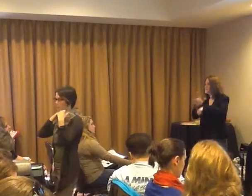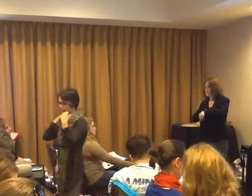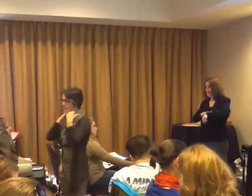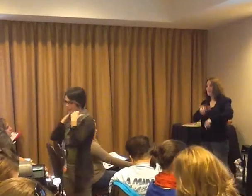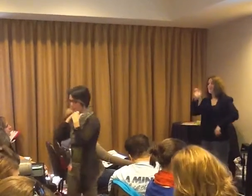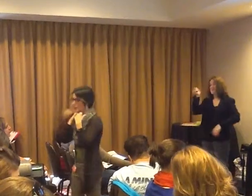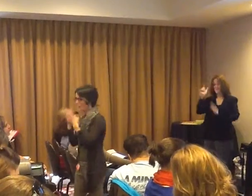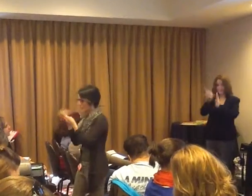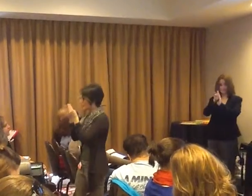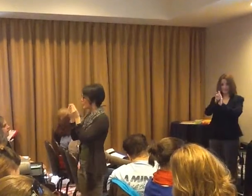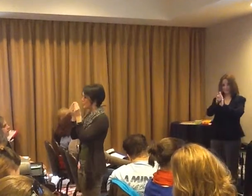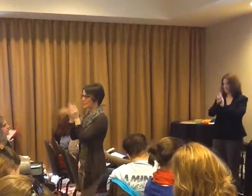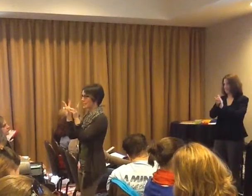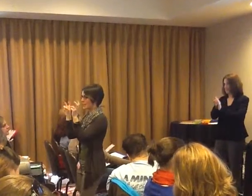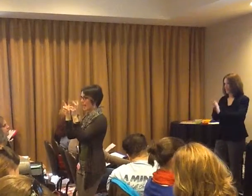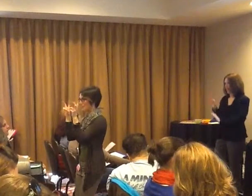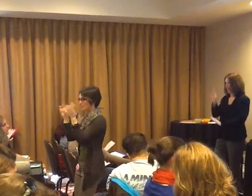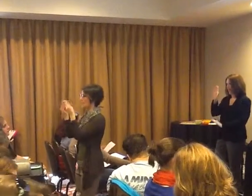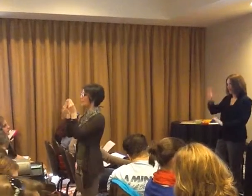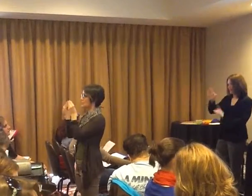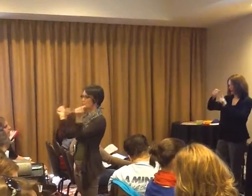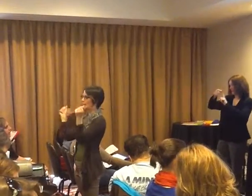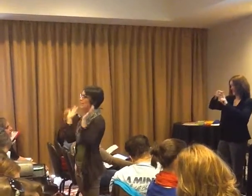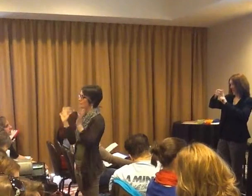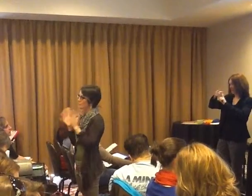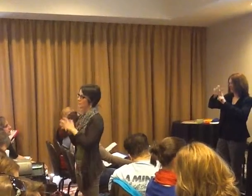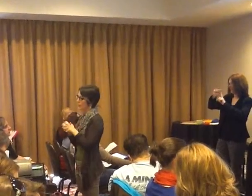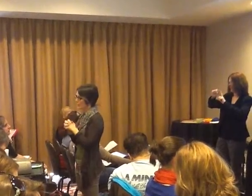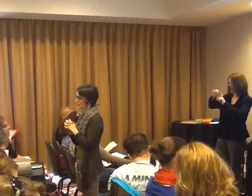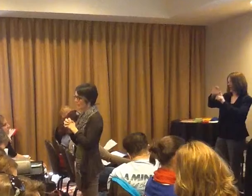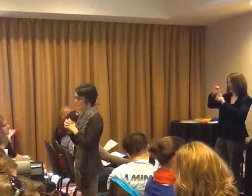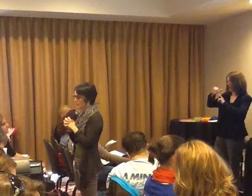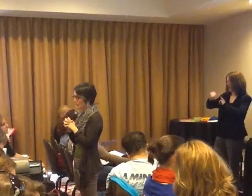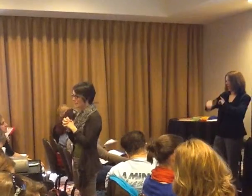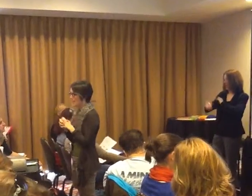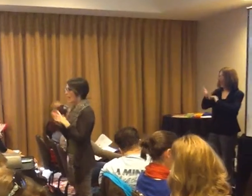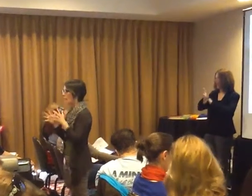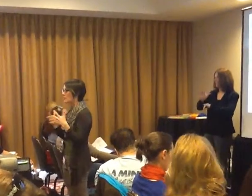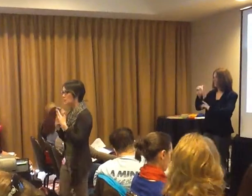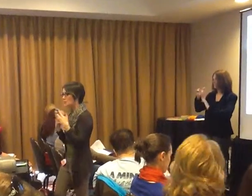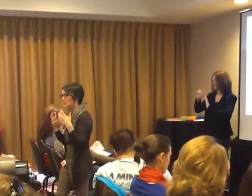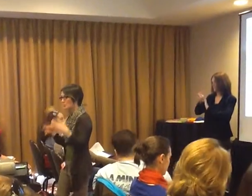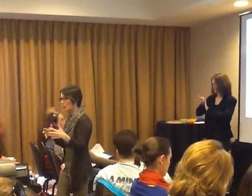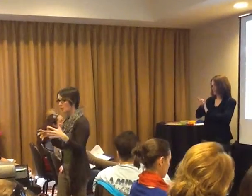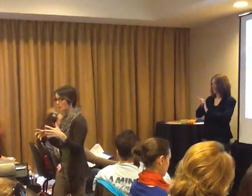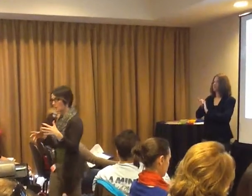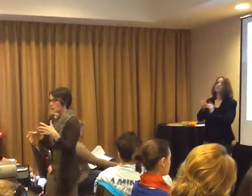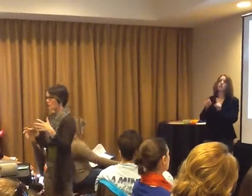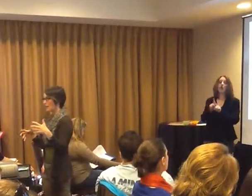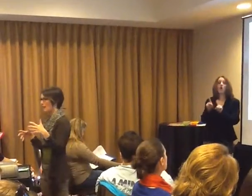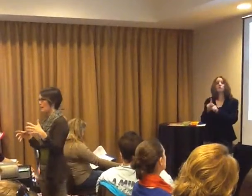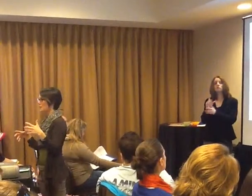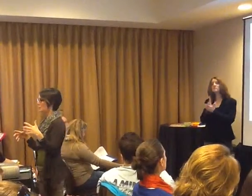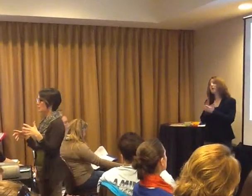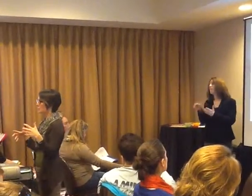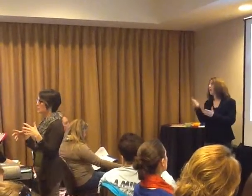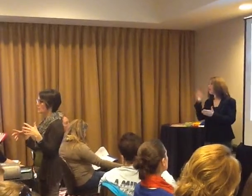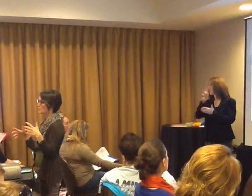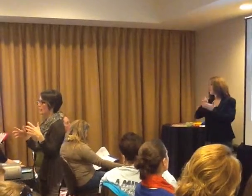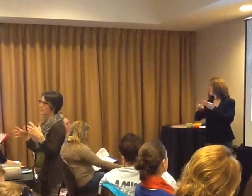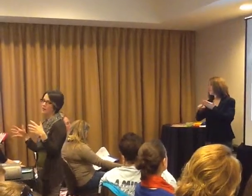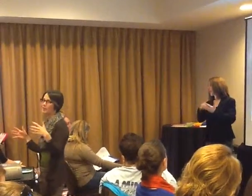was recommending that their synapse can deplete after as quickly as 10 minutes. There's also some other research that I like